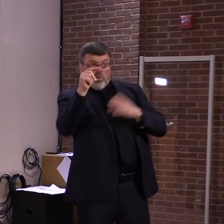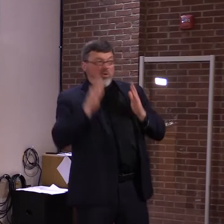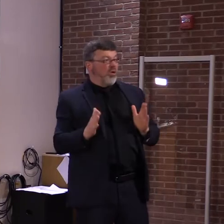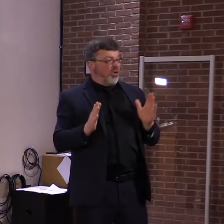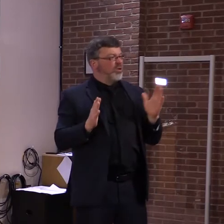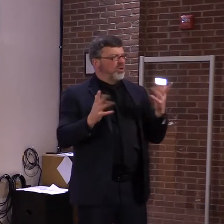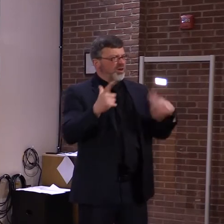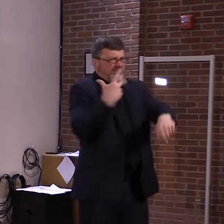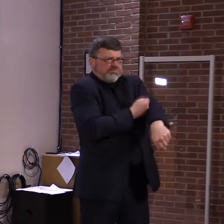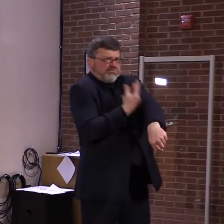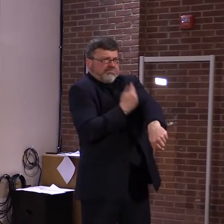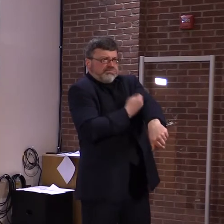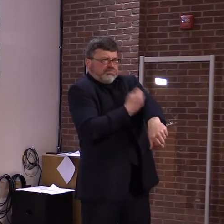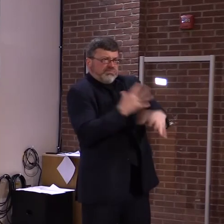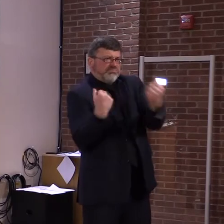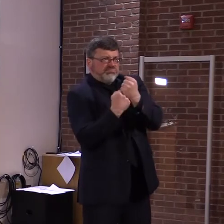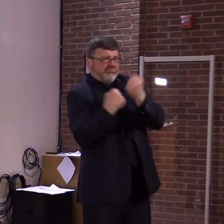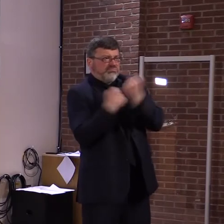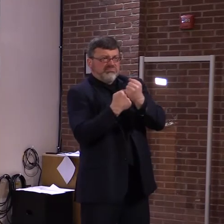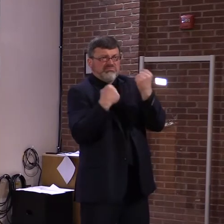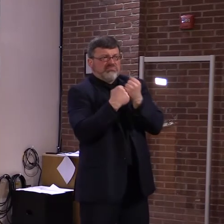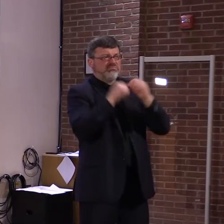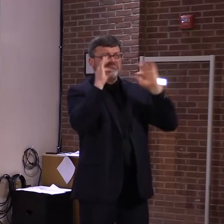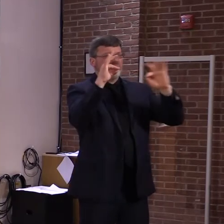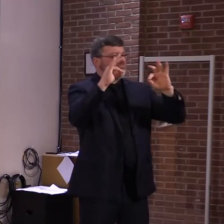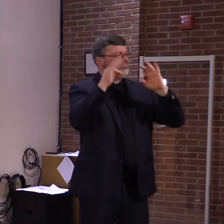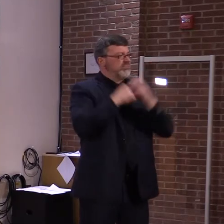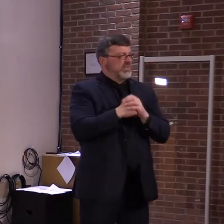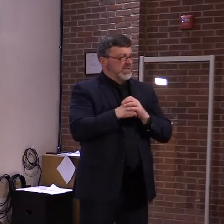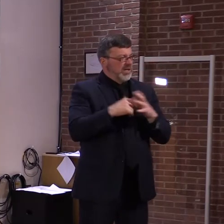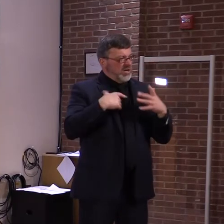We hope to take full advantage